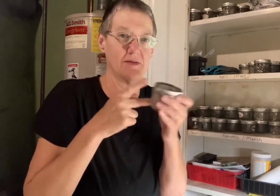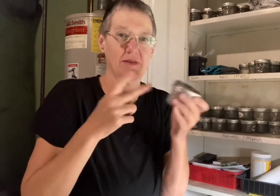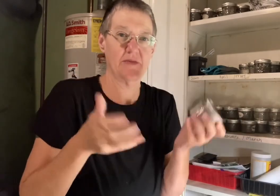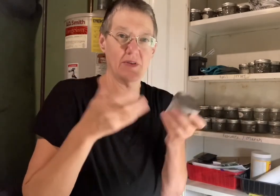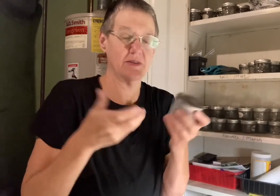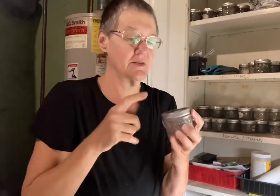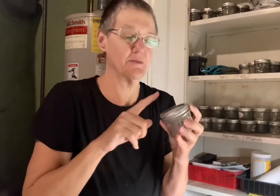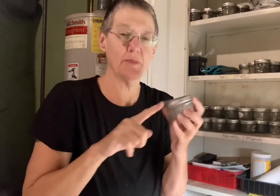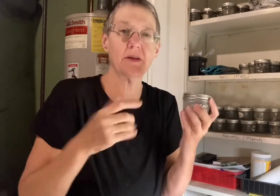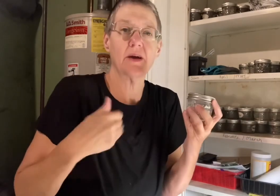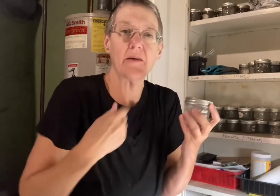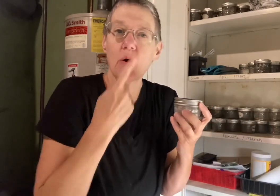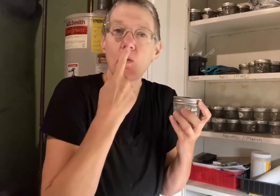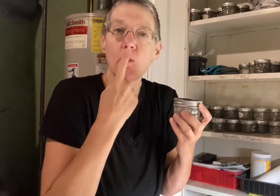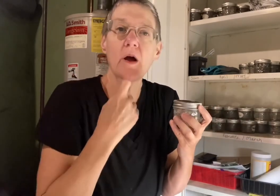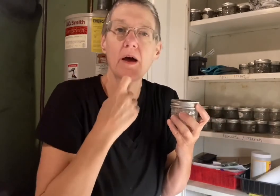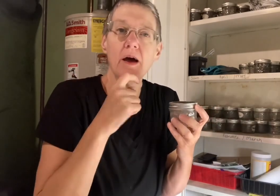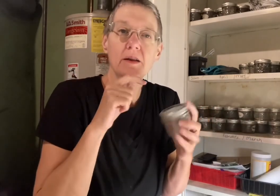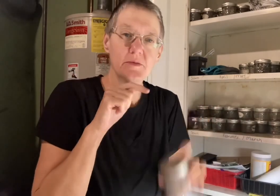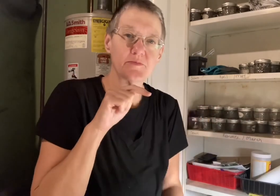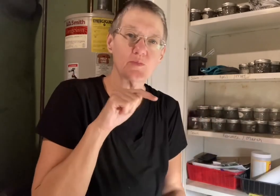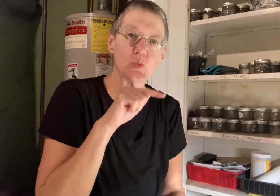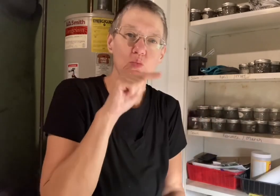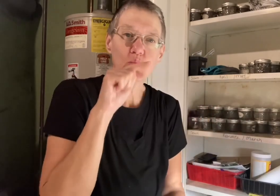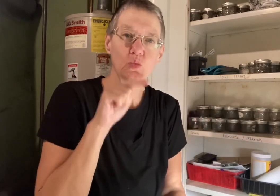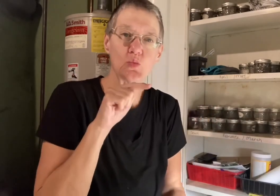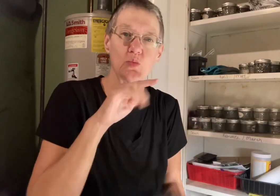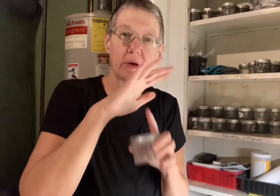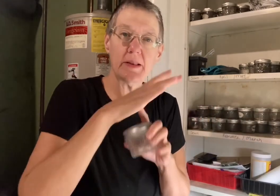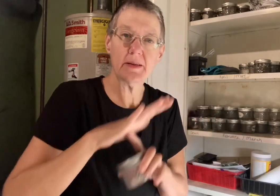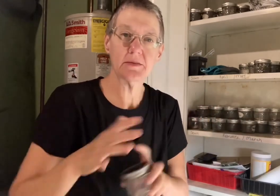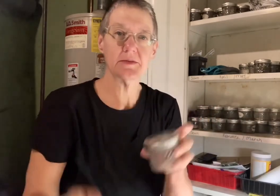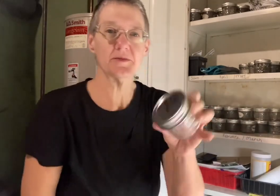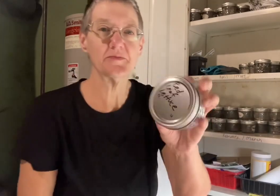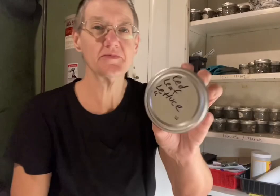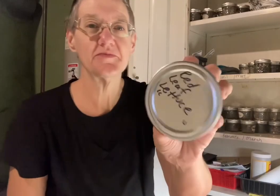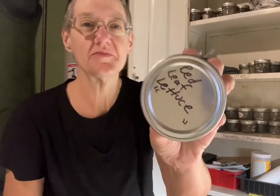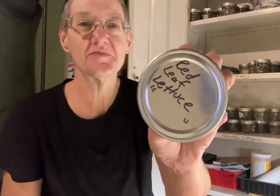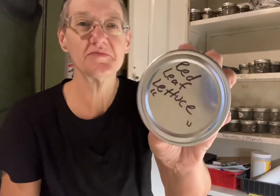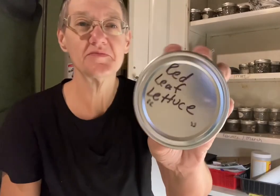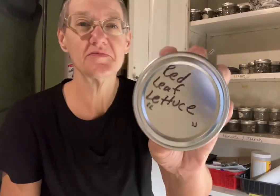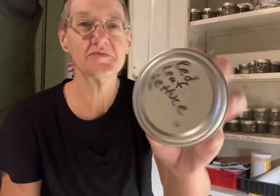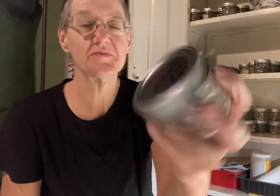sure what variety this is. It has these red leaves.